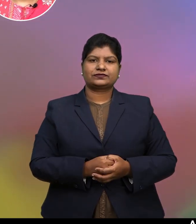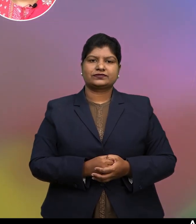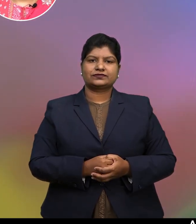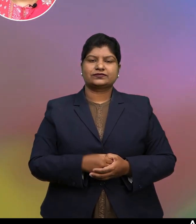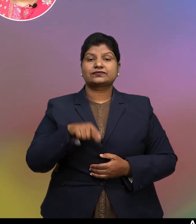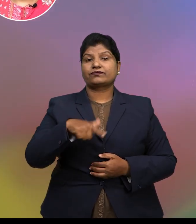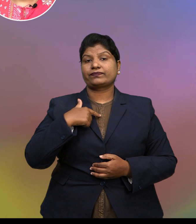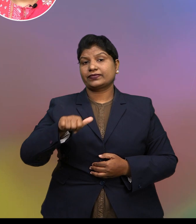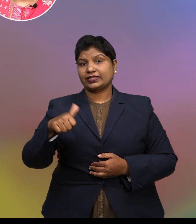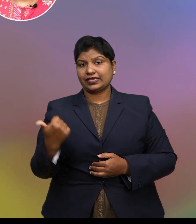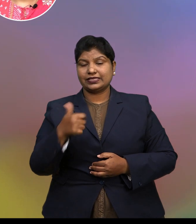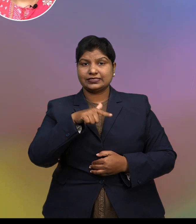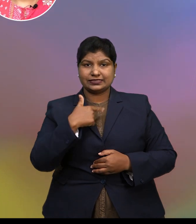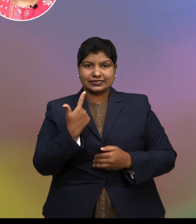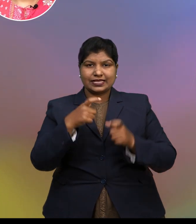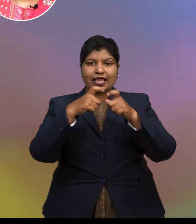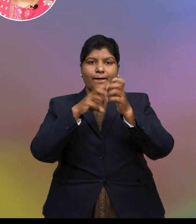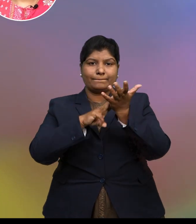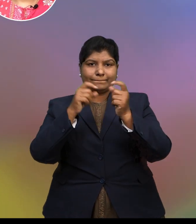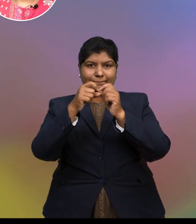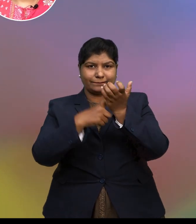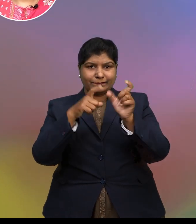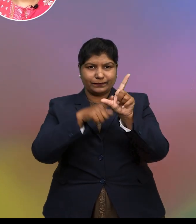Another embryonic membrane,